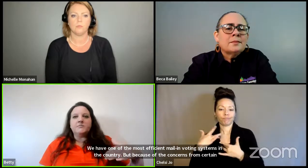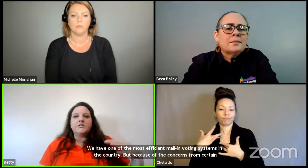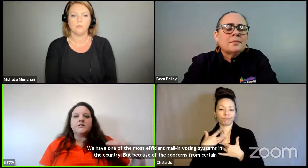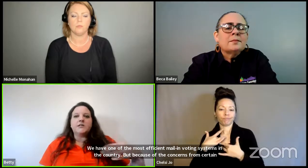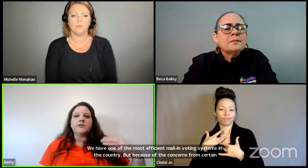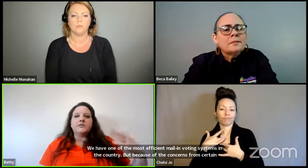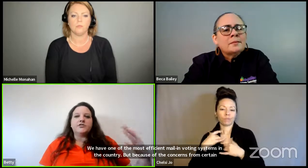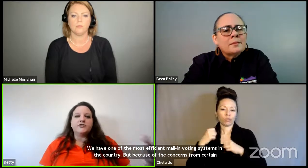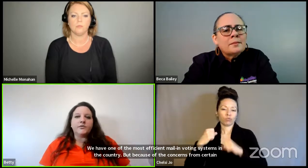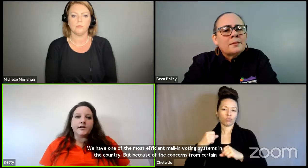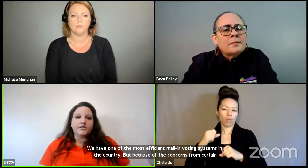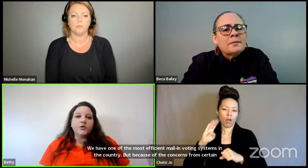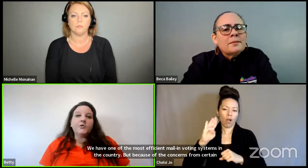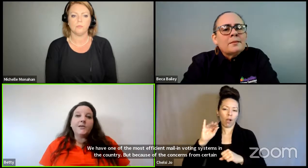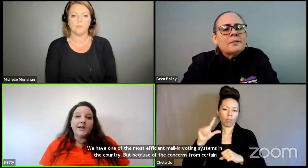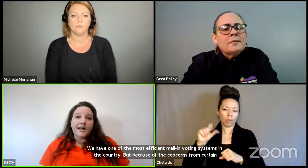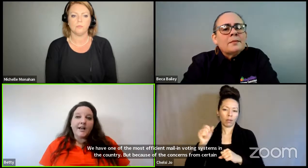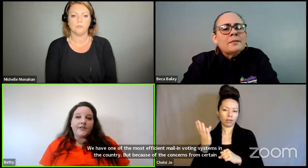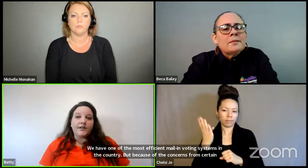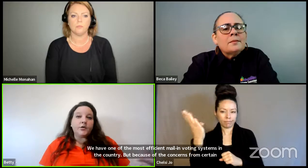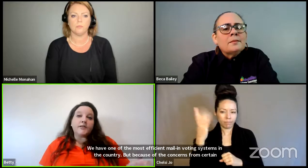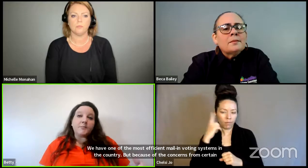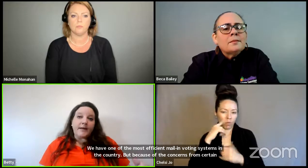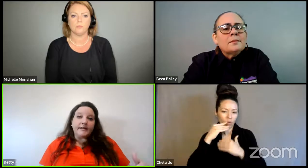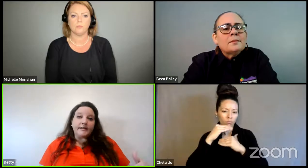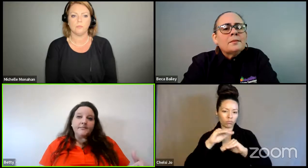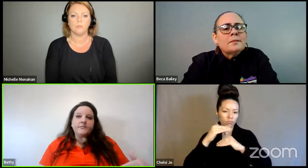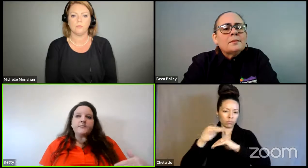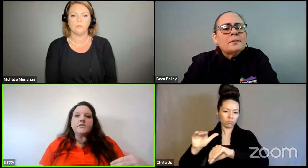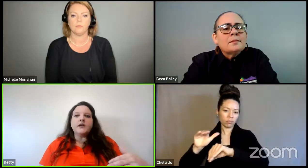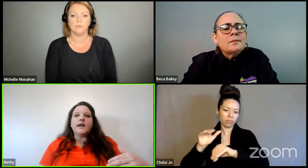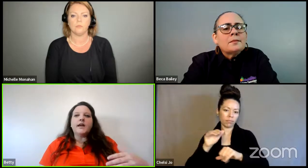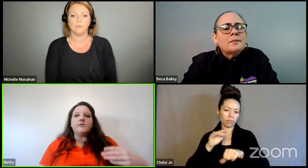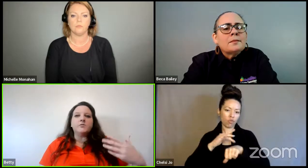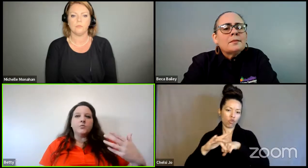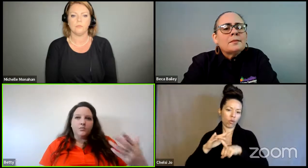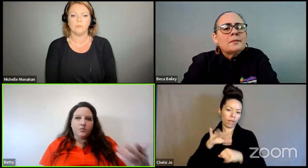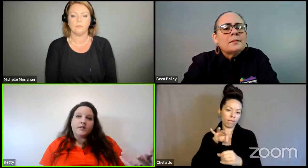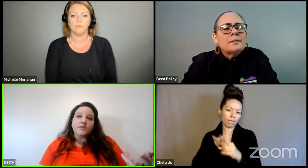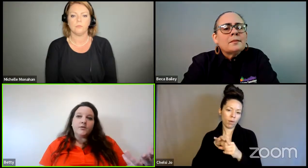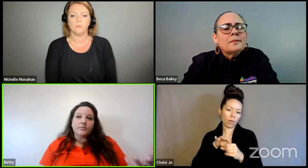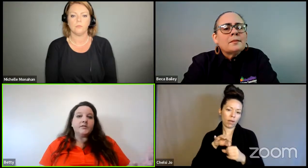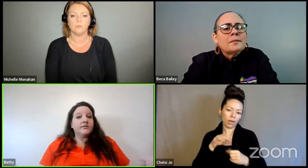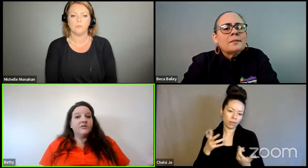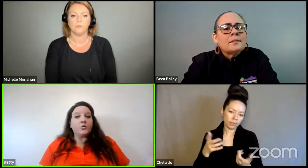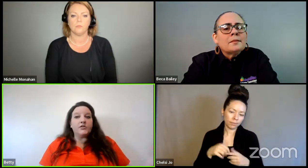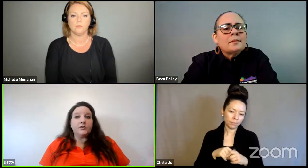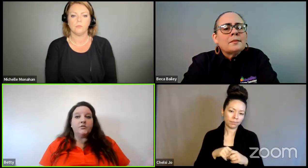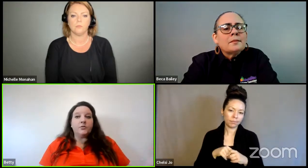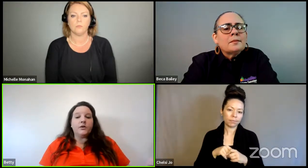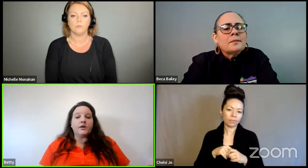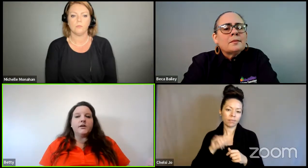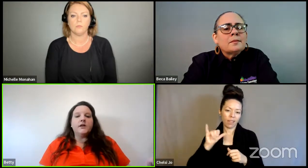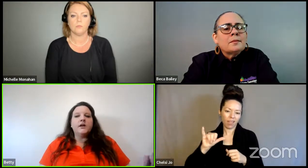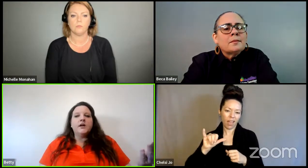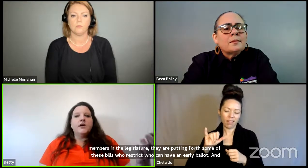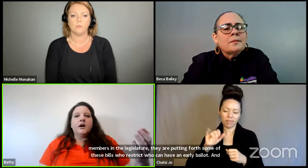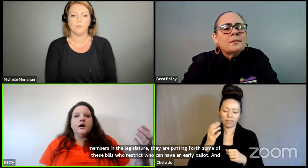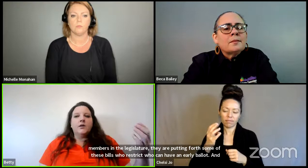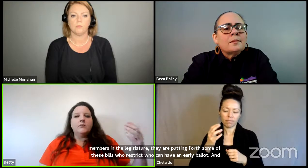some of these bills that restrict who can have an early ballot. And one of those bills is